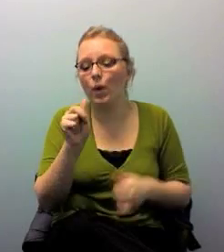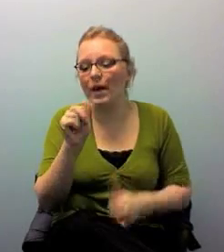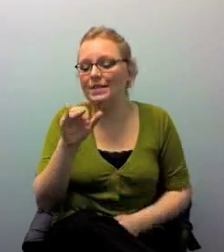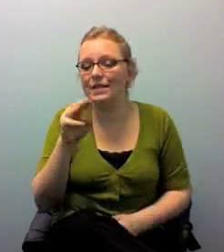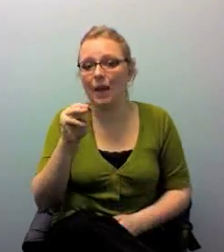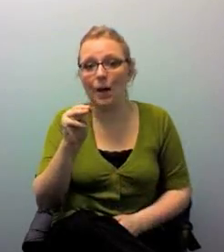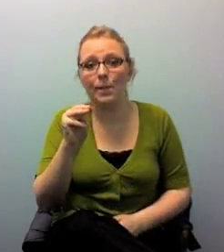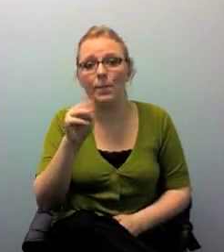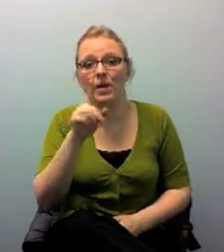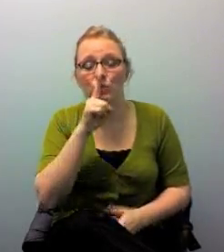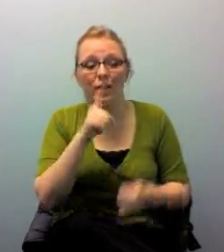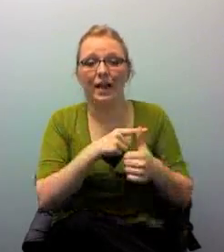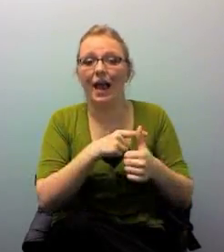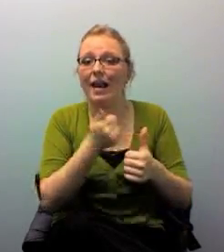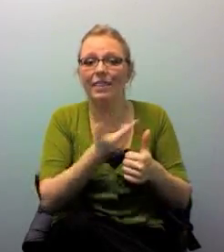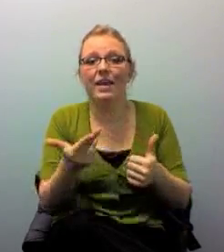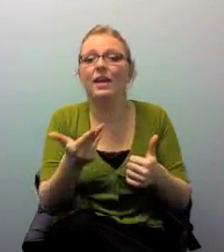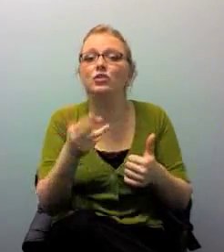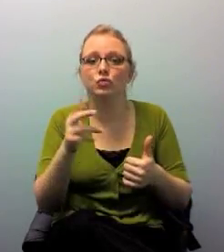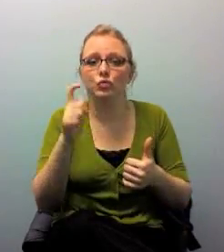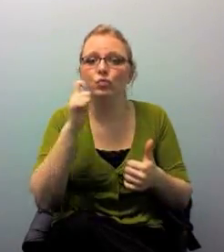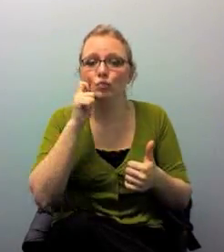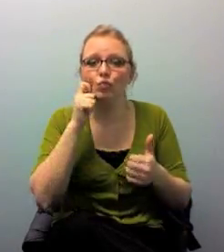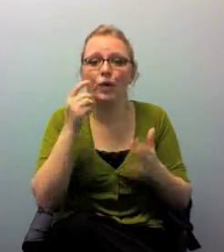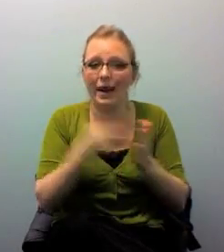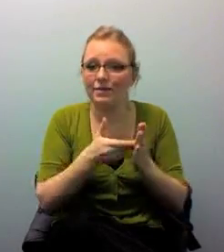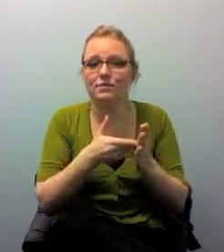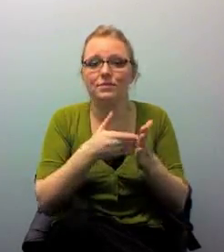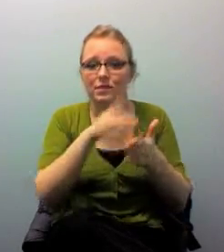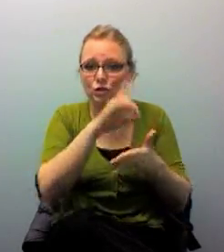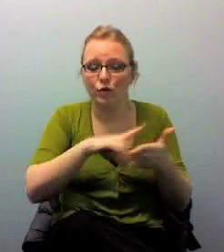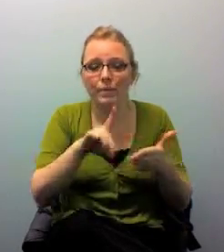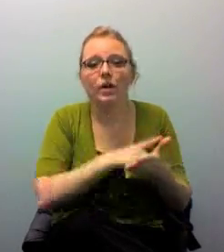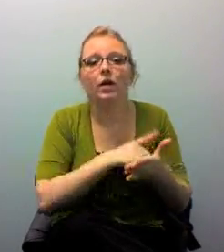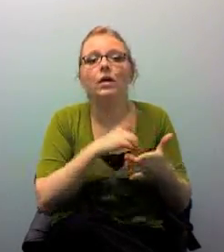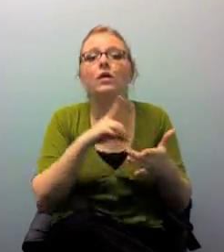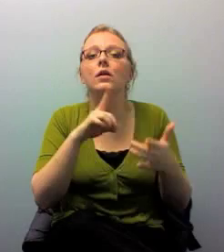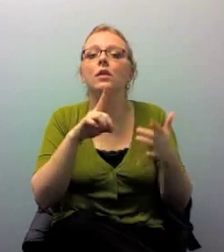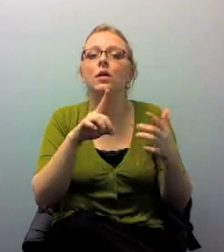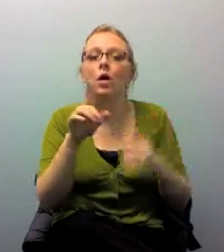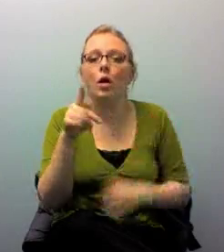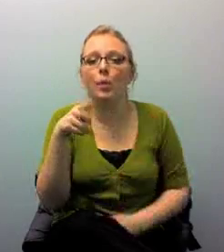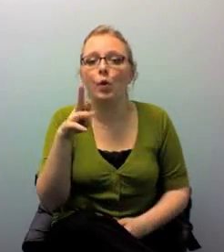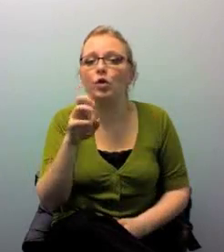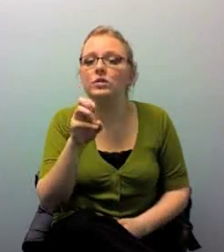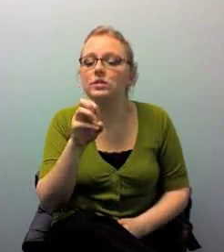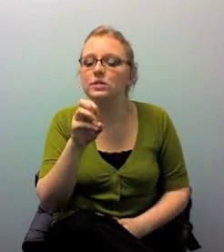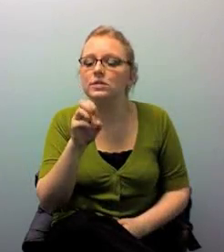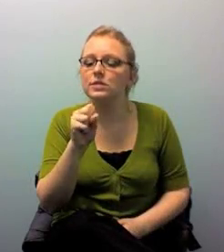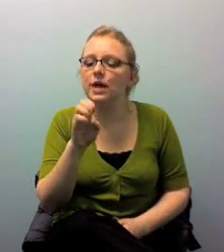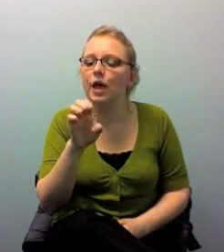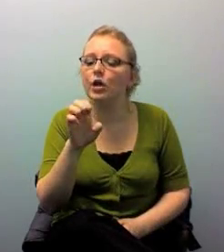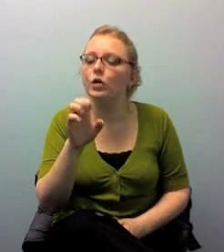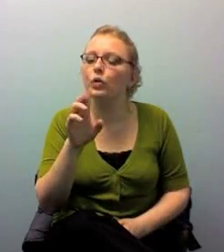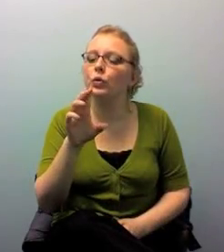racial discrimination, segregation, persecution, and domination by another